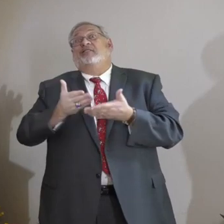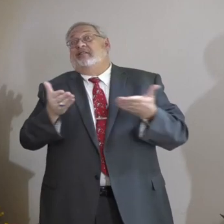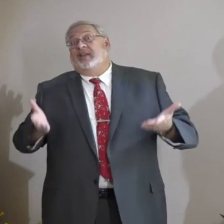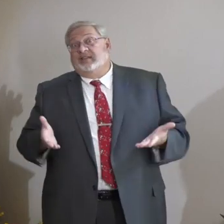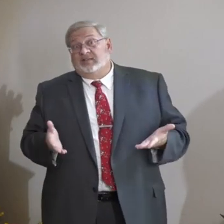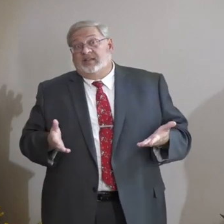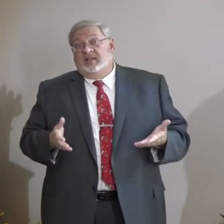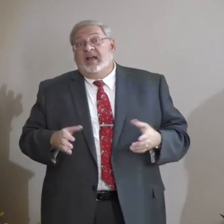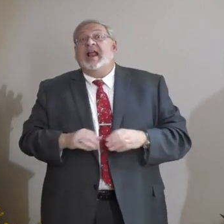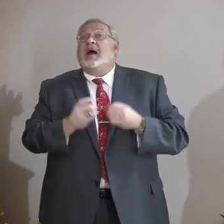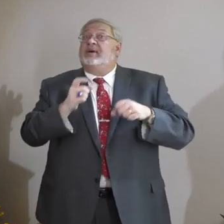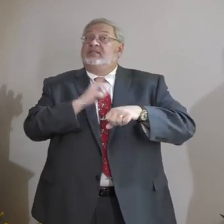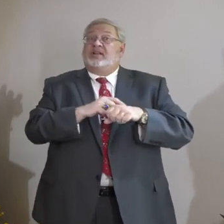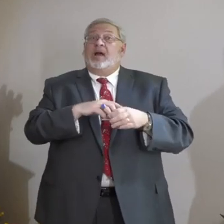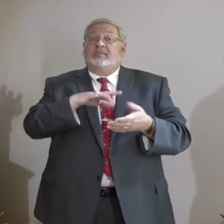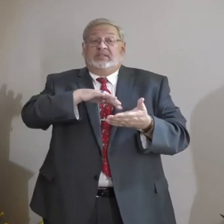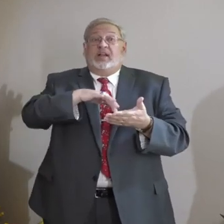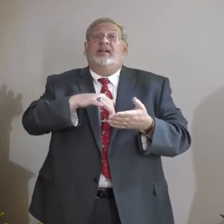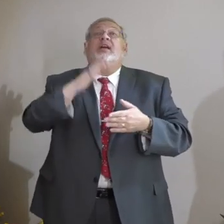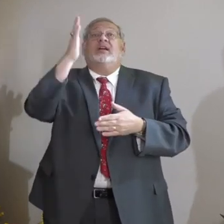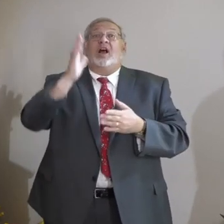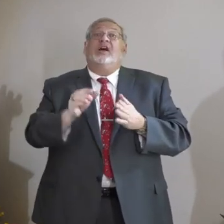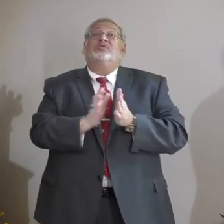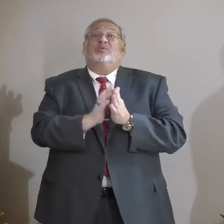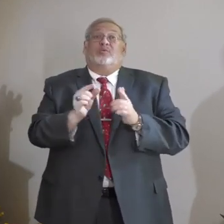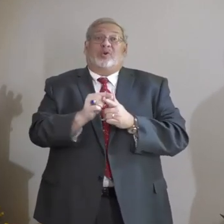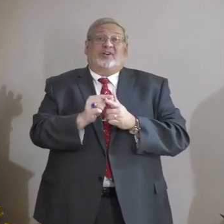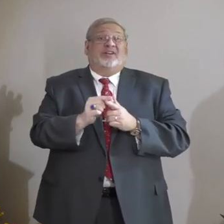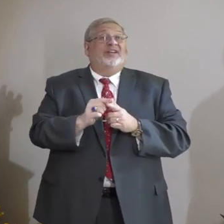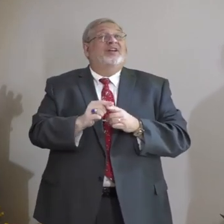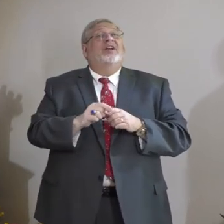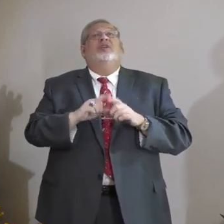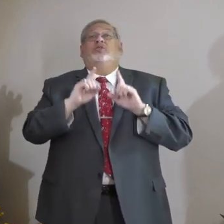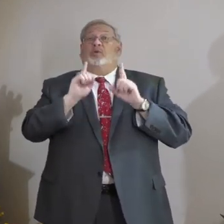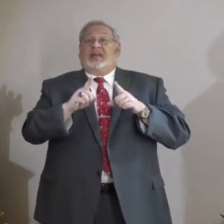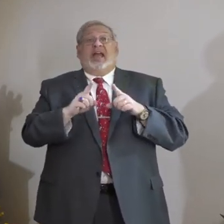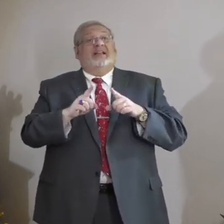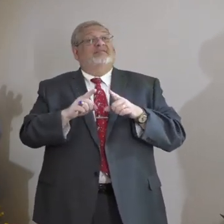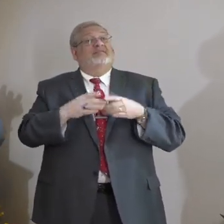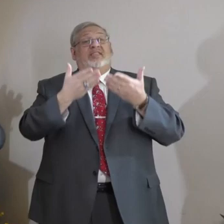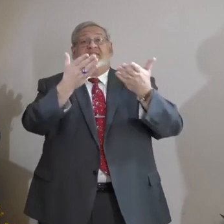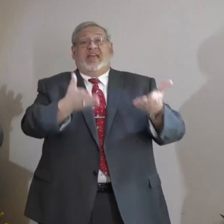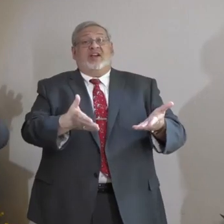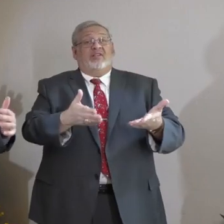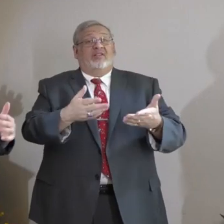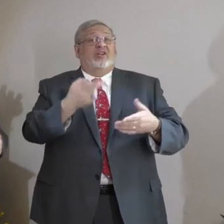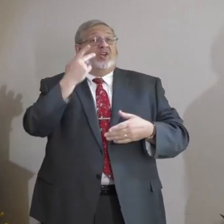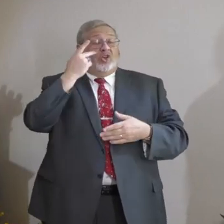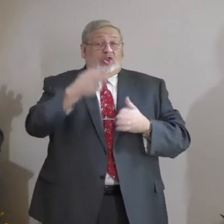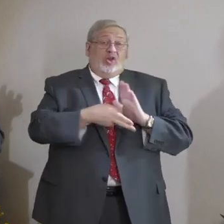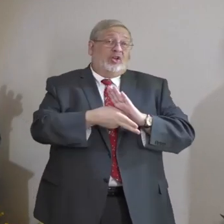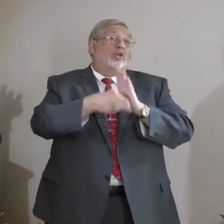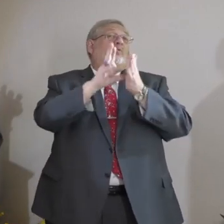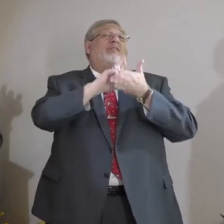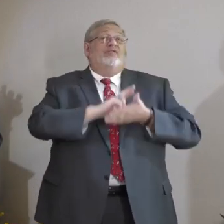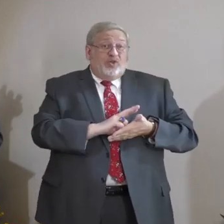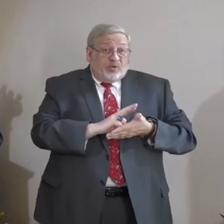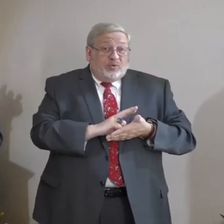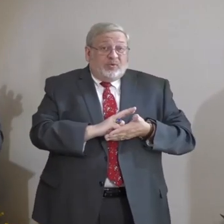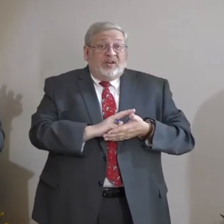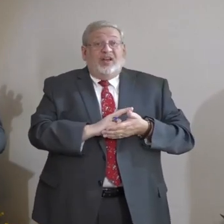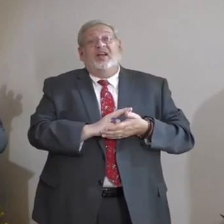how much time are you spending studying God's Word? And you can always go back. It's already there on our website. You can go back and you can look